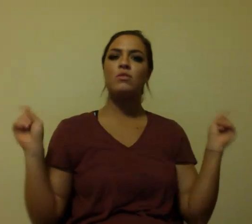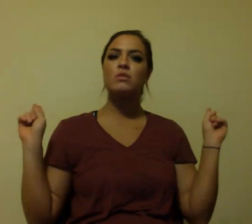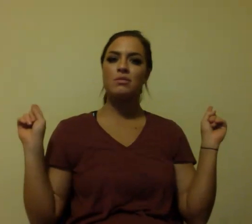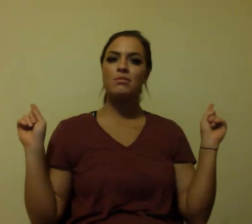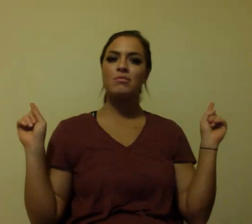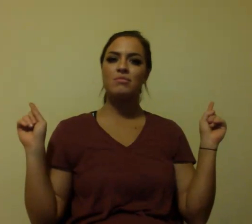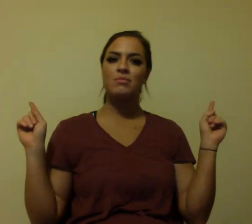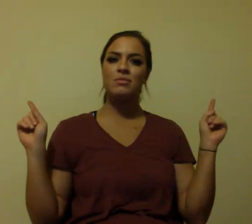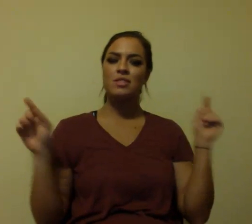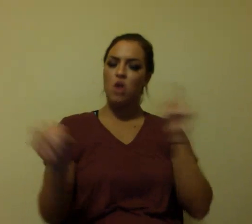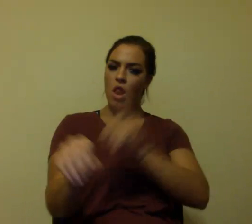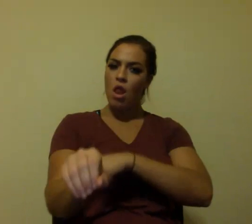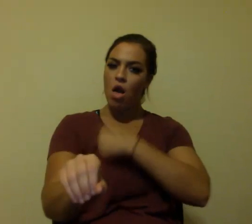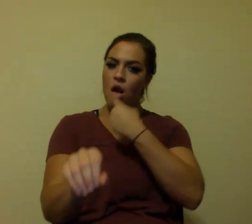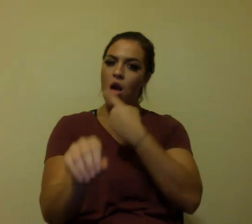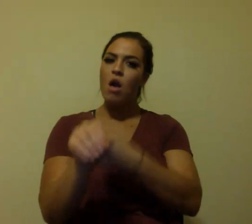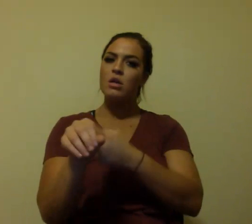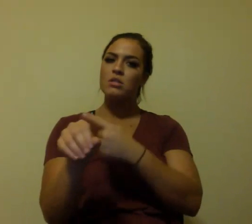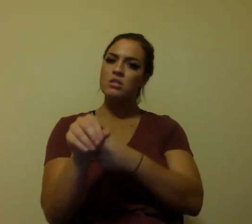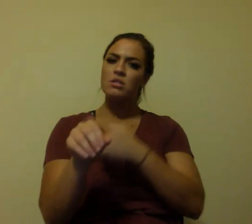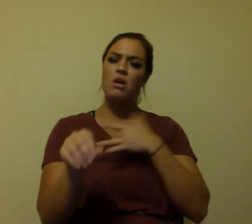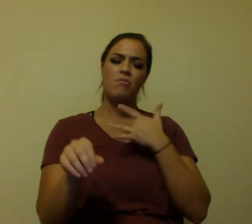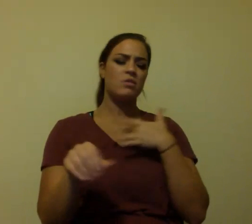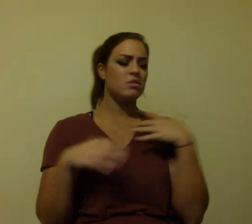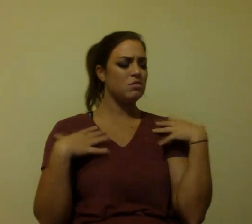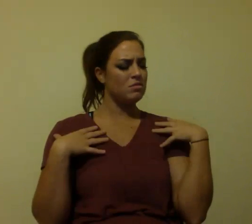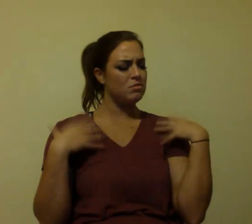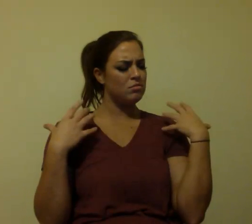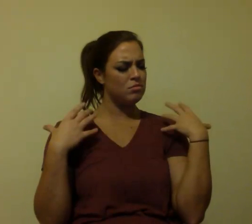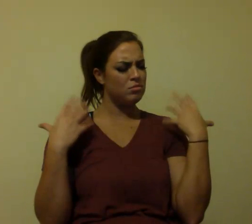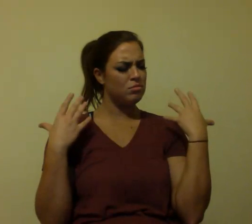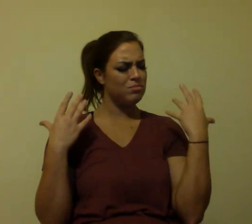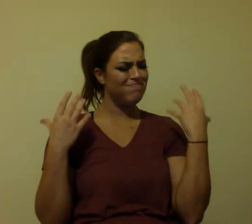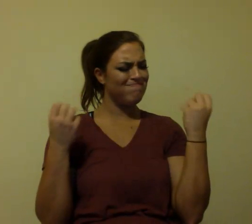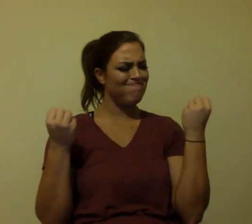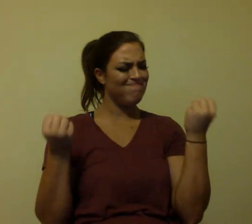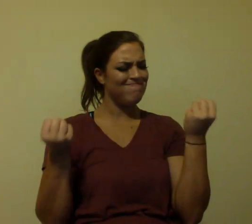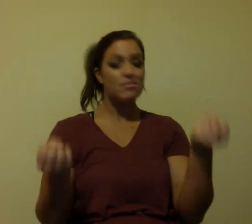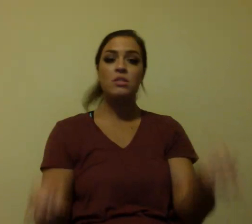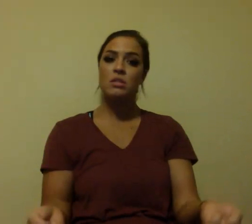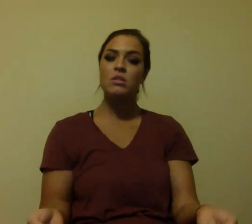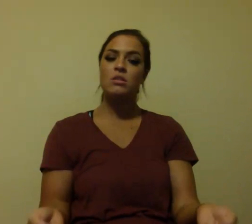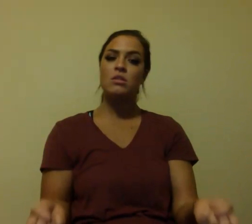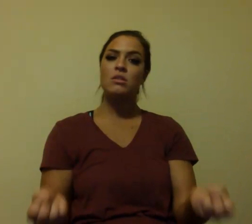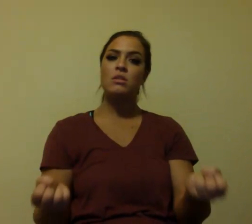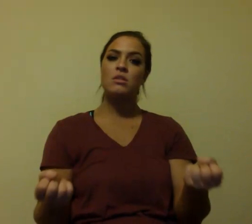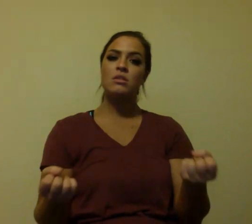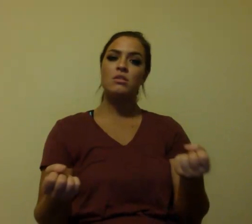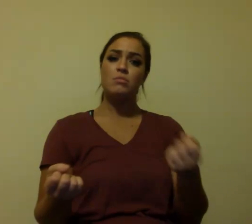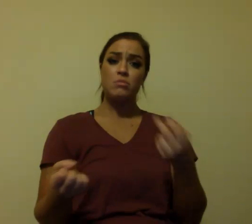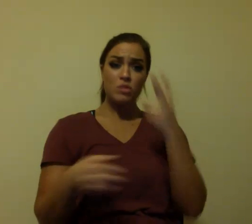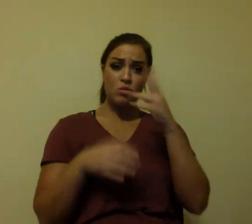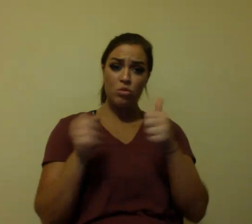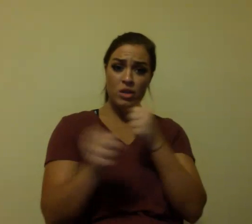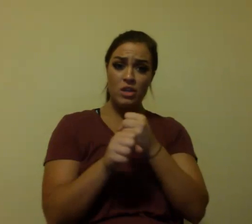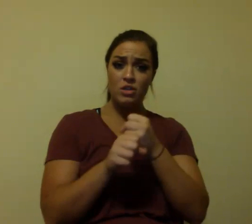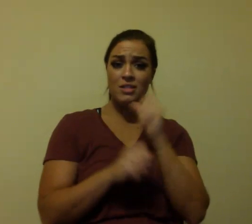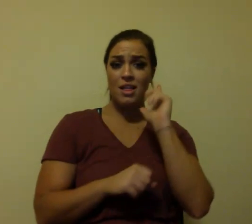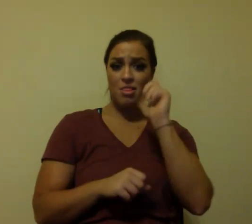And then on the 3-year anniversary of my mother's death, some friends called and invited Lincoln and me to